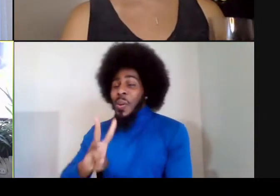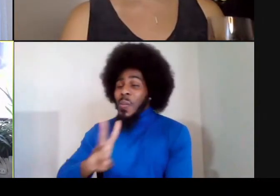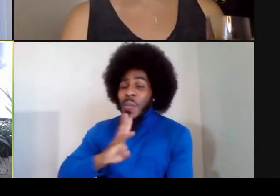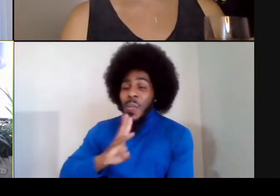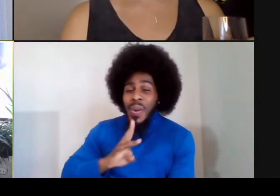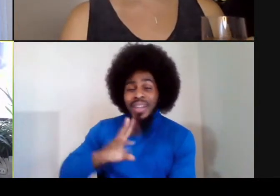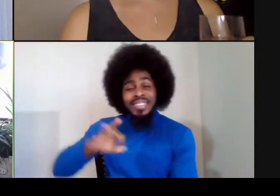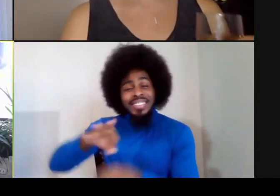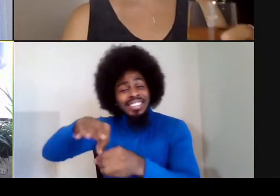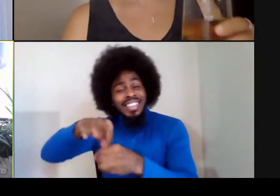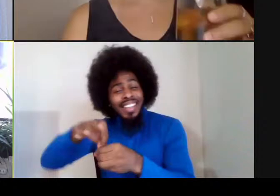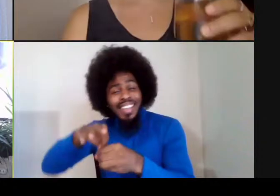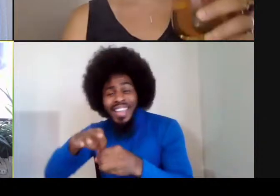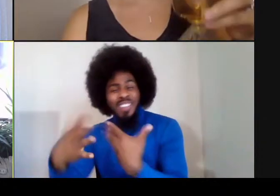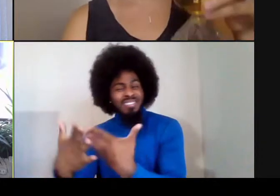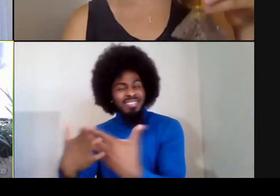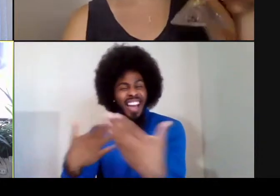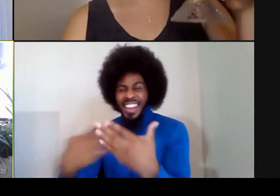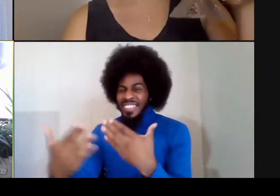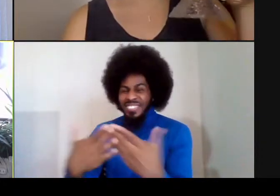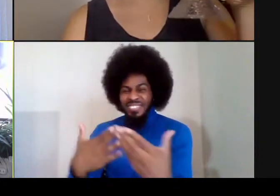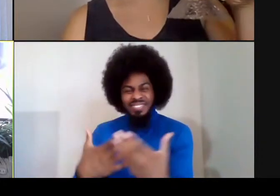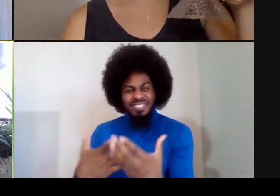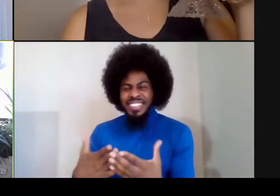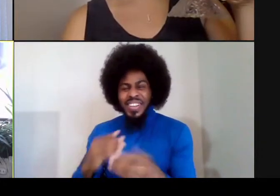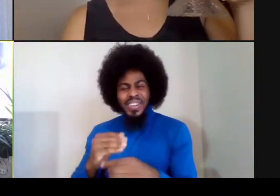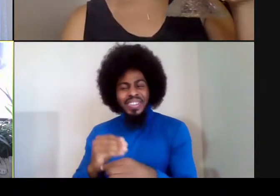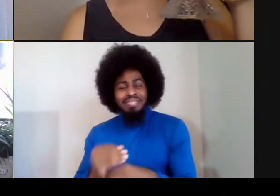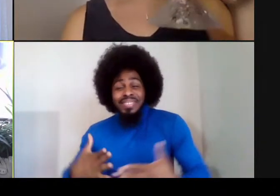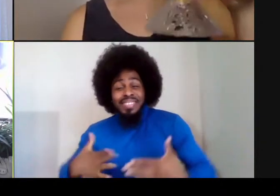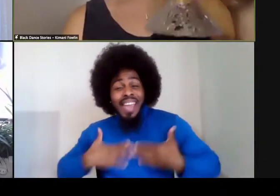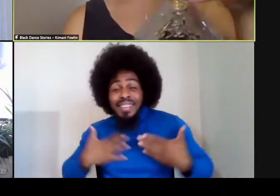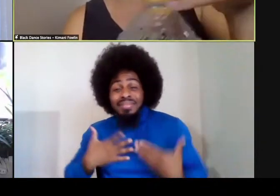cup of happy, and let's cheers to Black Dance Stories.